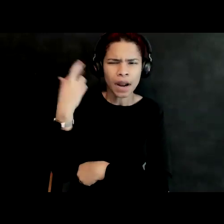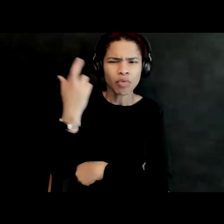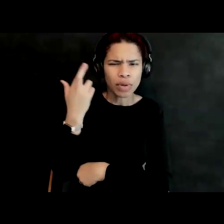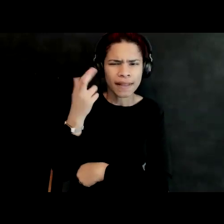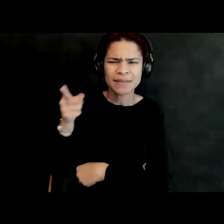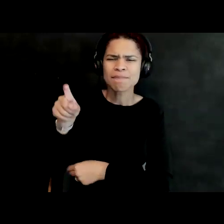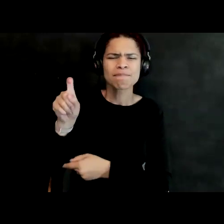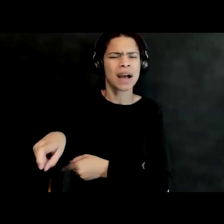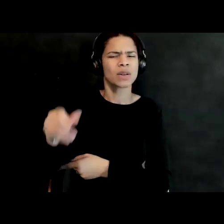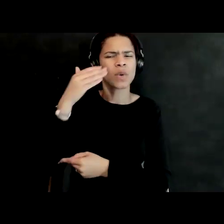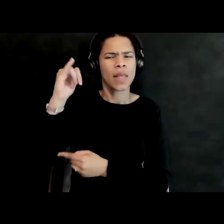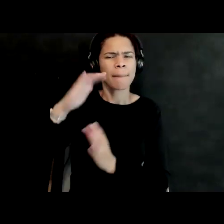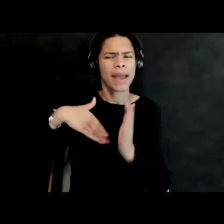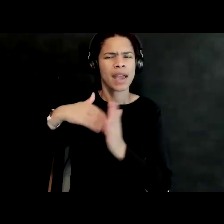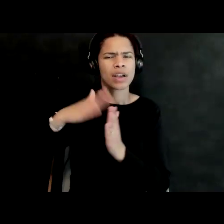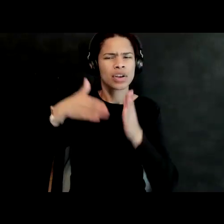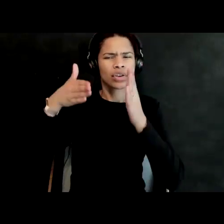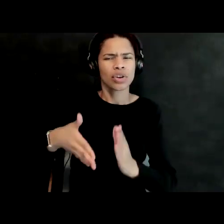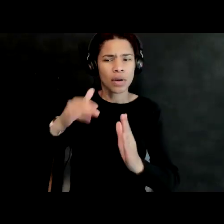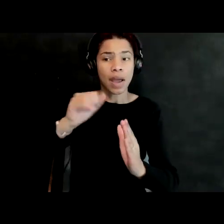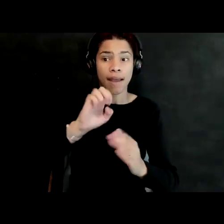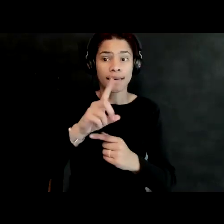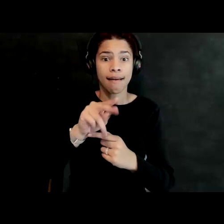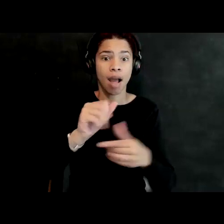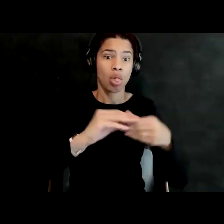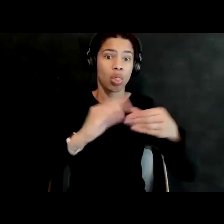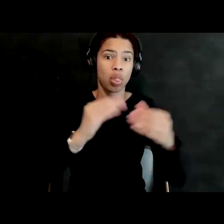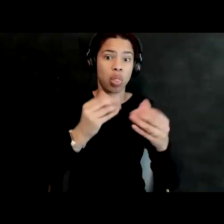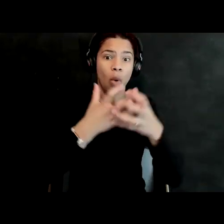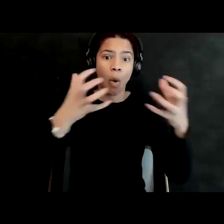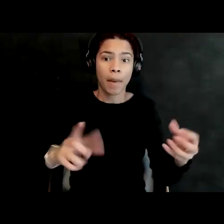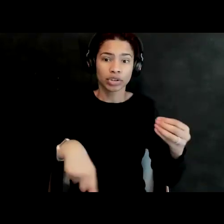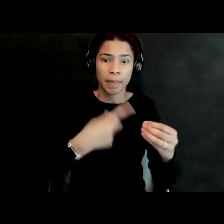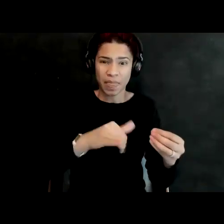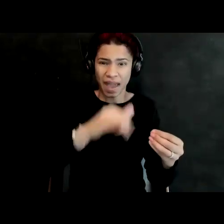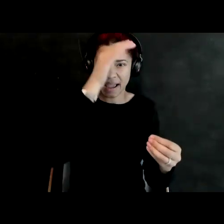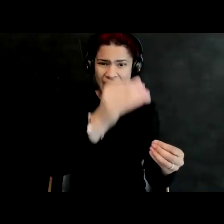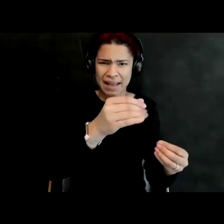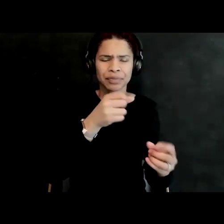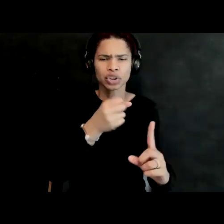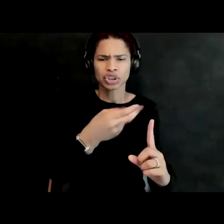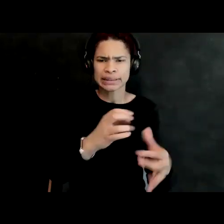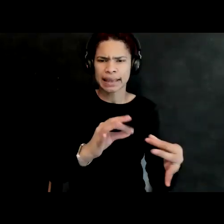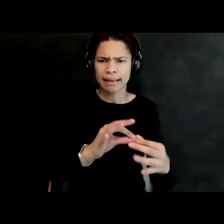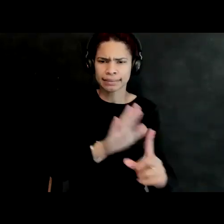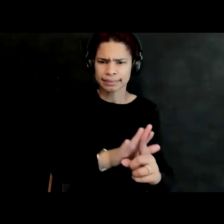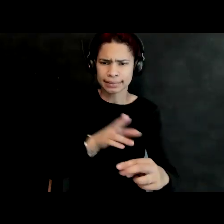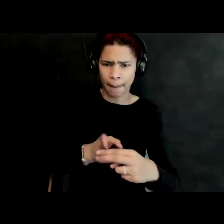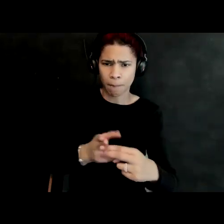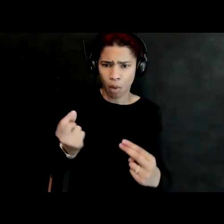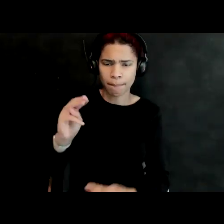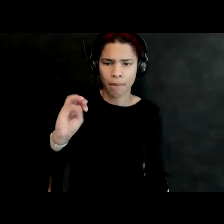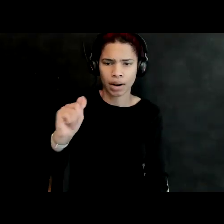he must have known that painter who Miss Edna kept going on about. She'd said his name was Motley. His